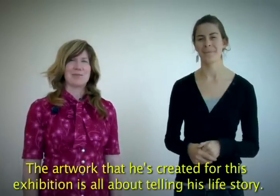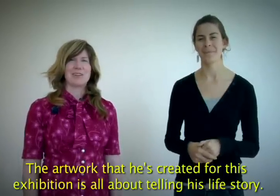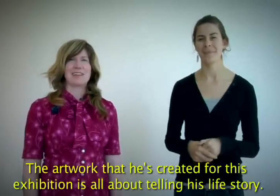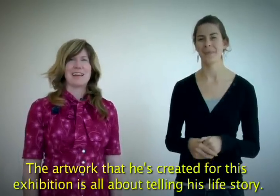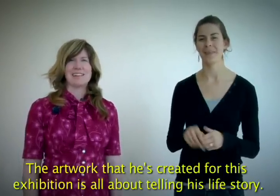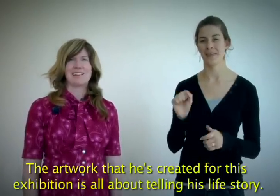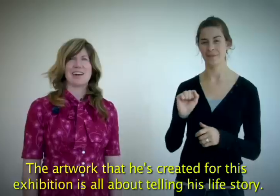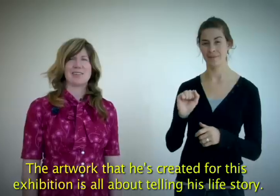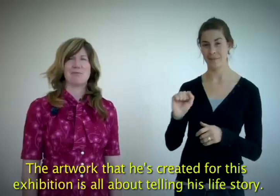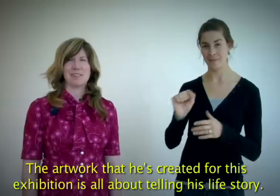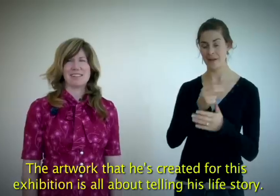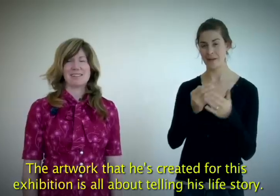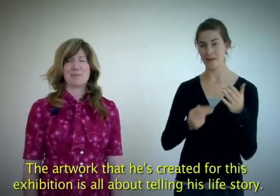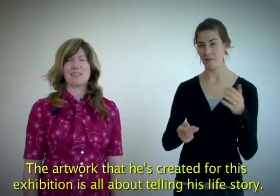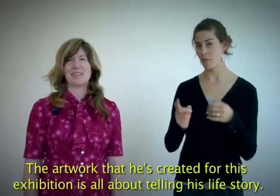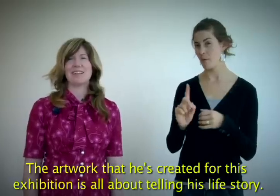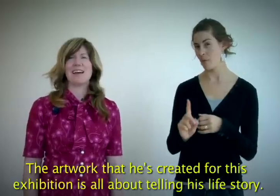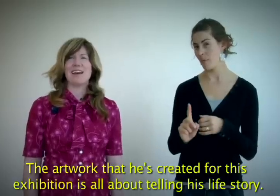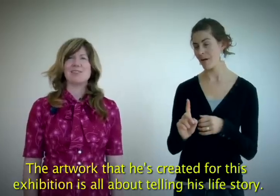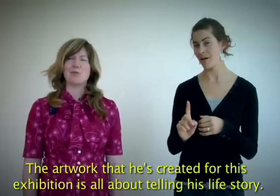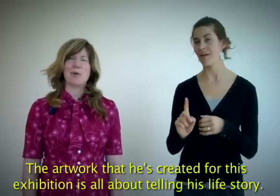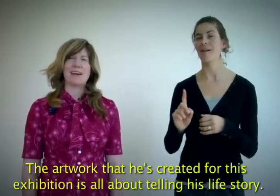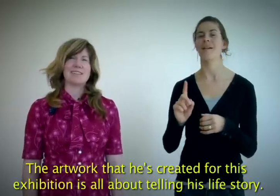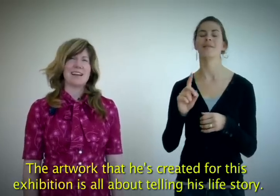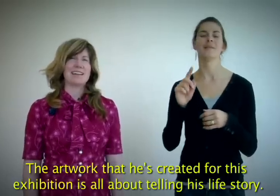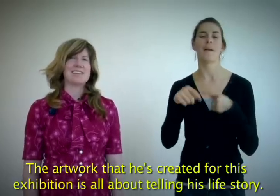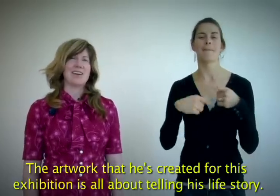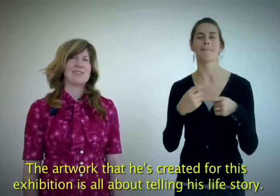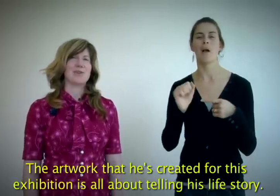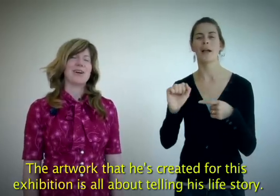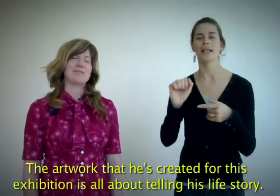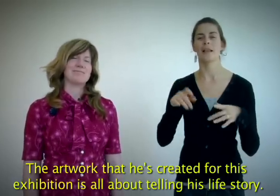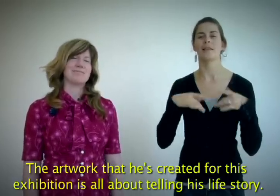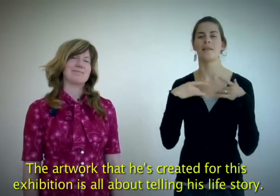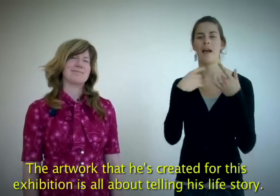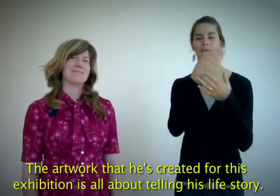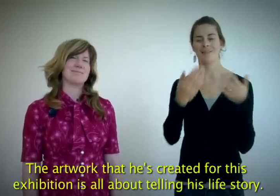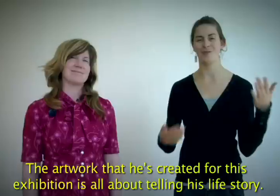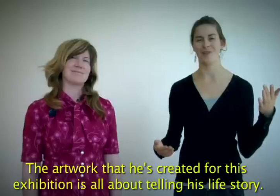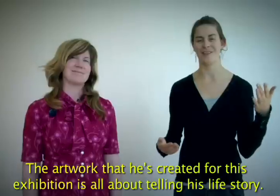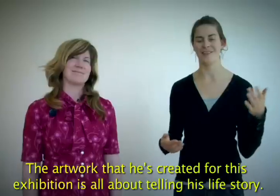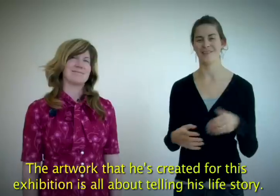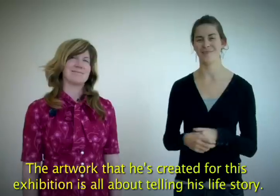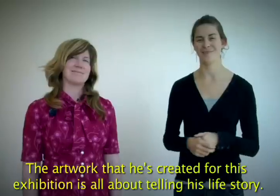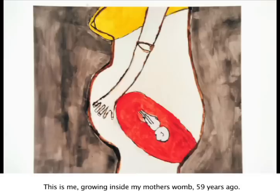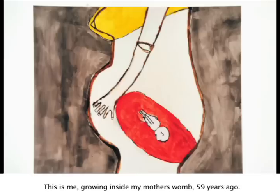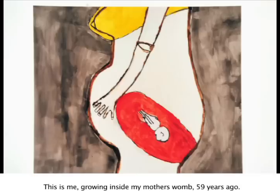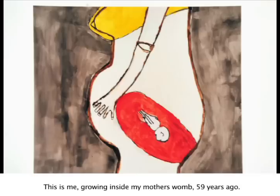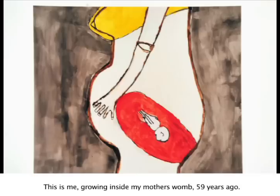The artwork that he's created for this exhibition is all about telling his life story.